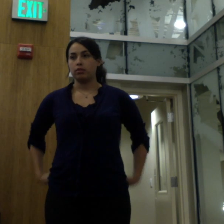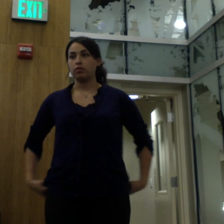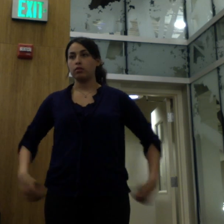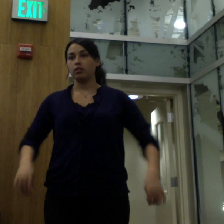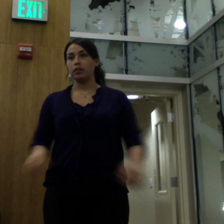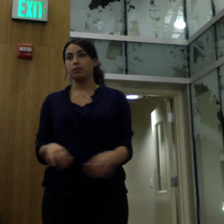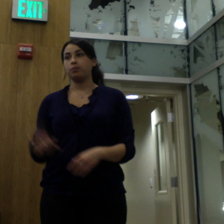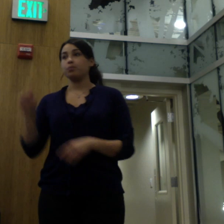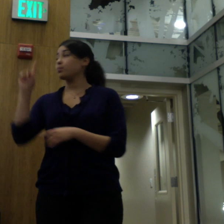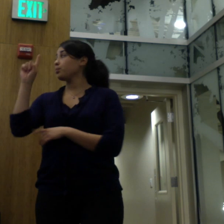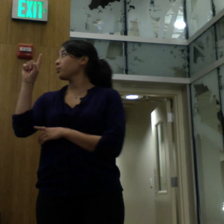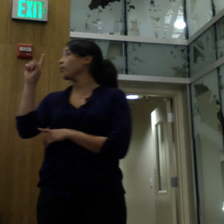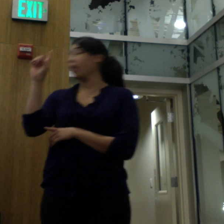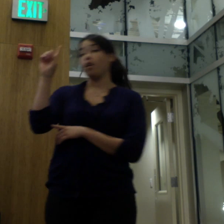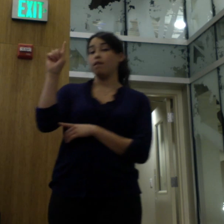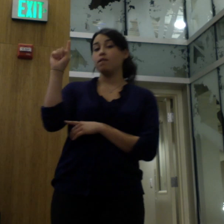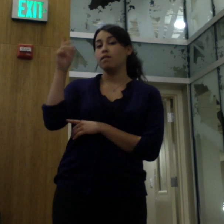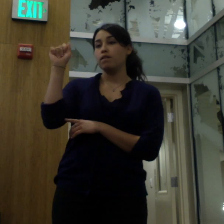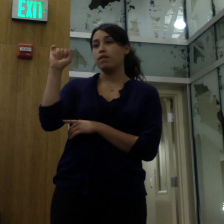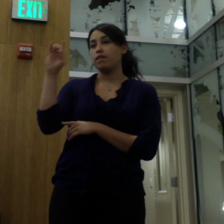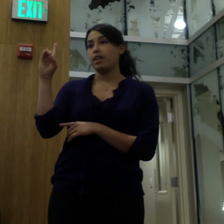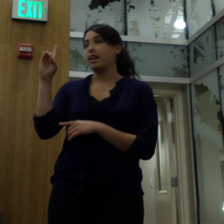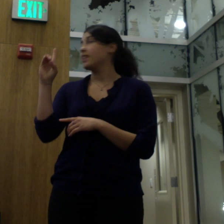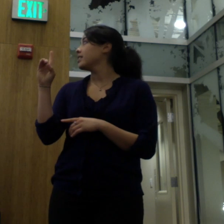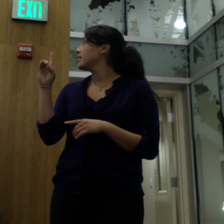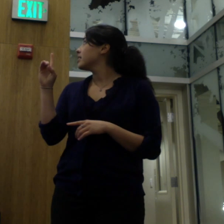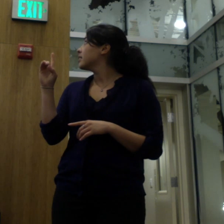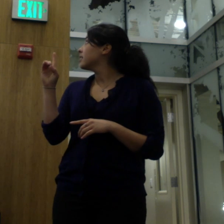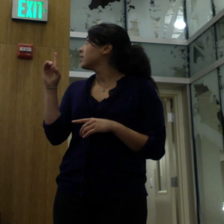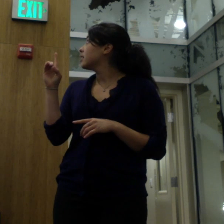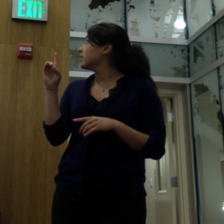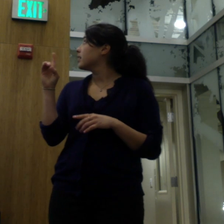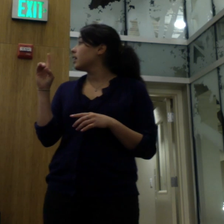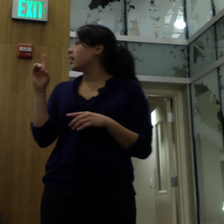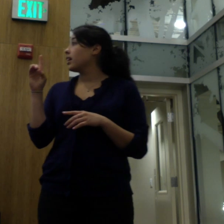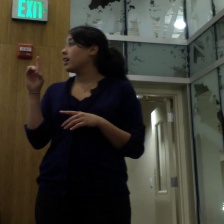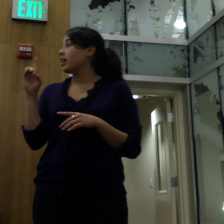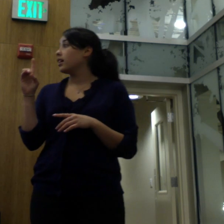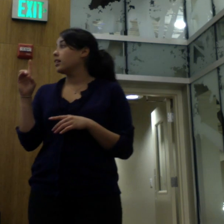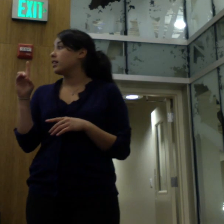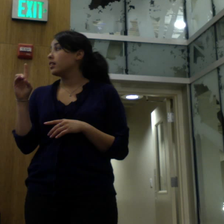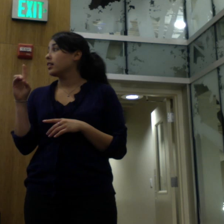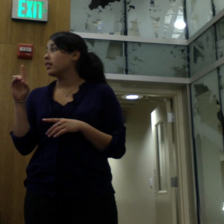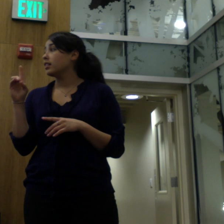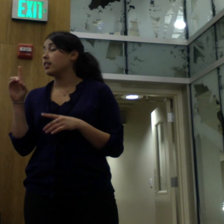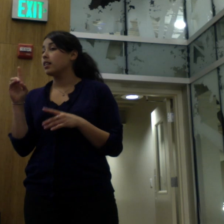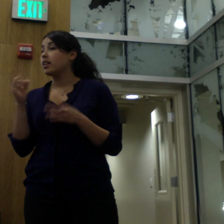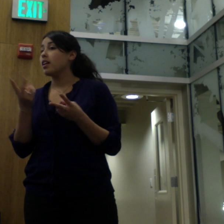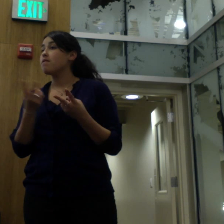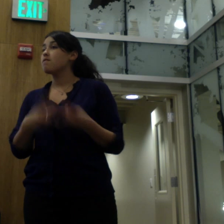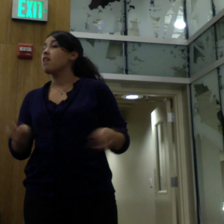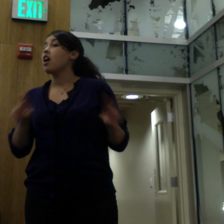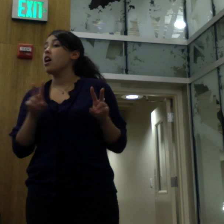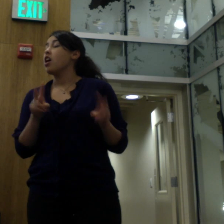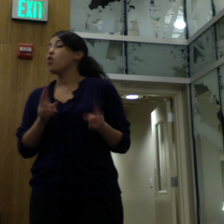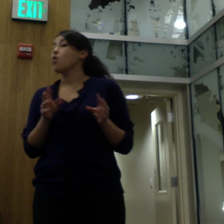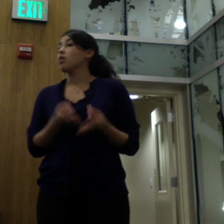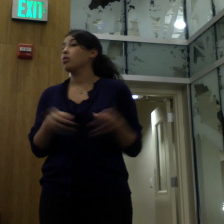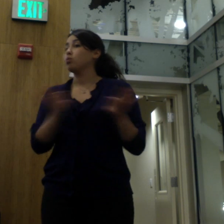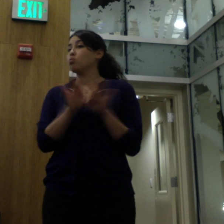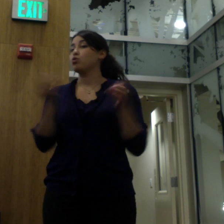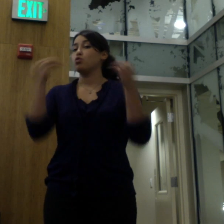First aid is invaluable, you guys. Once again, the more you know, the less you fear, and the more you know about